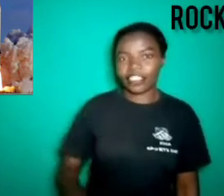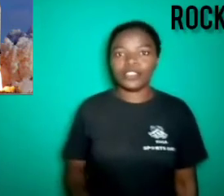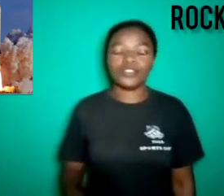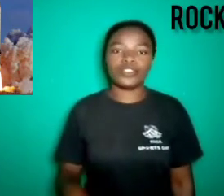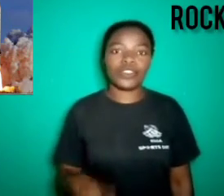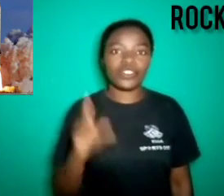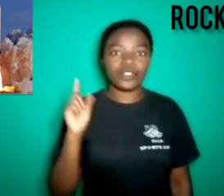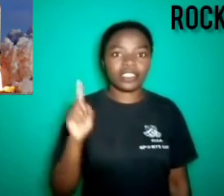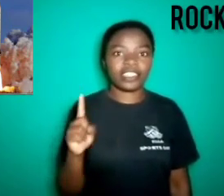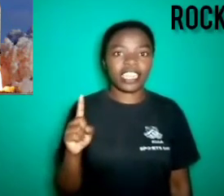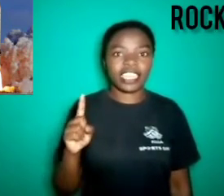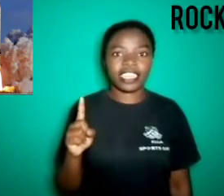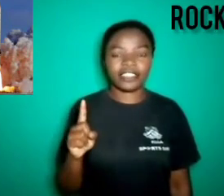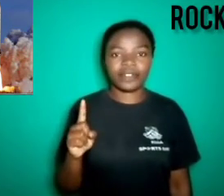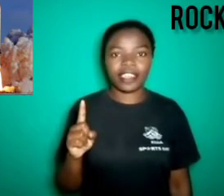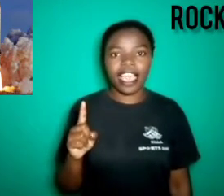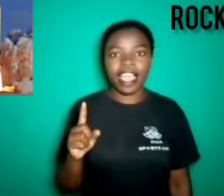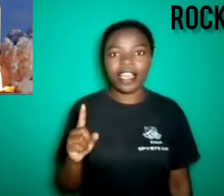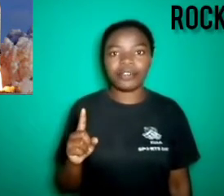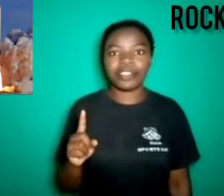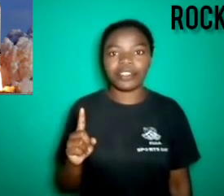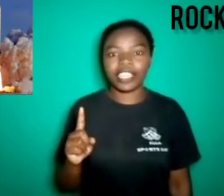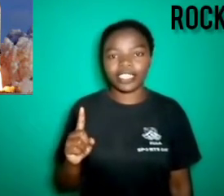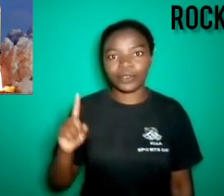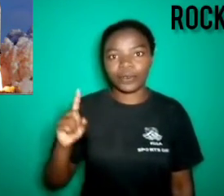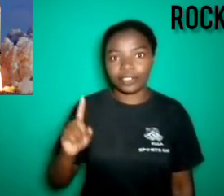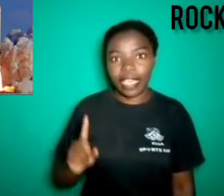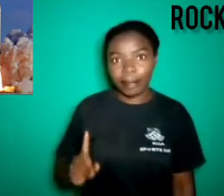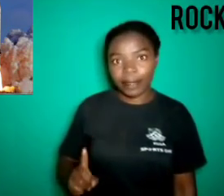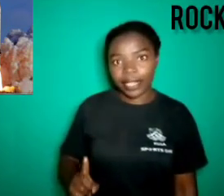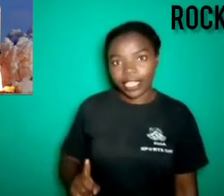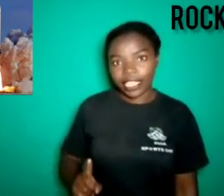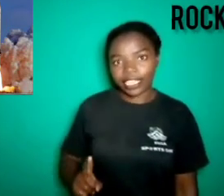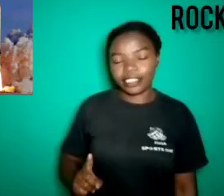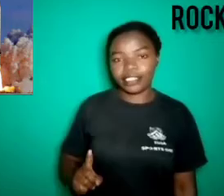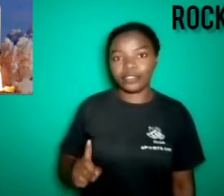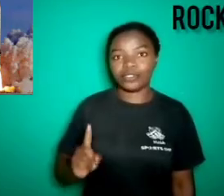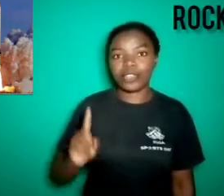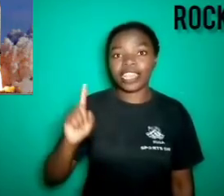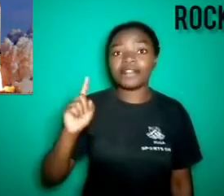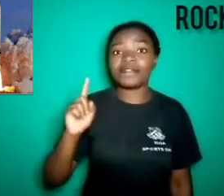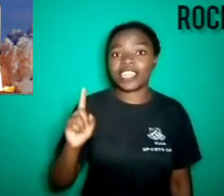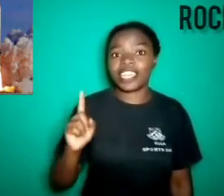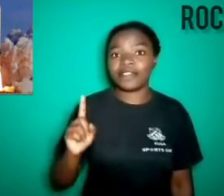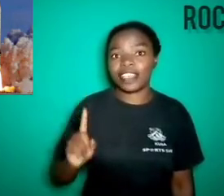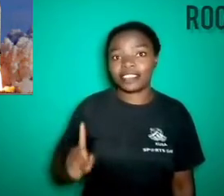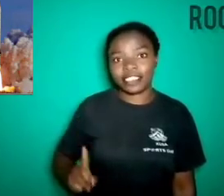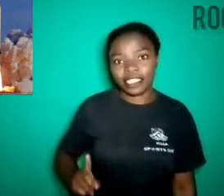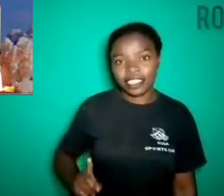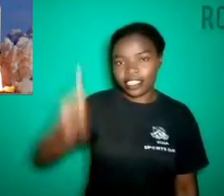You show using the index finger how the rocket goes up. It is usually very fast.